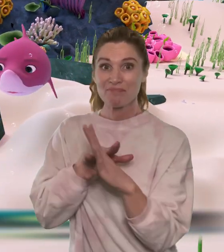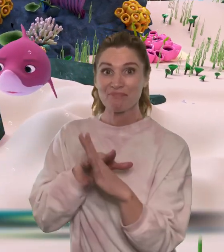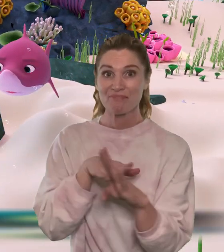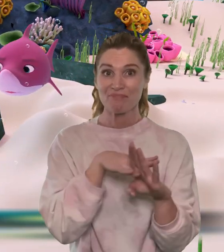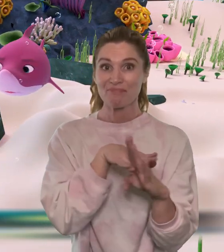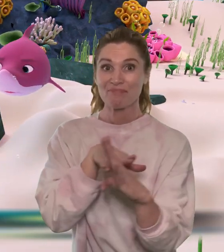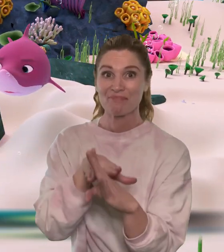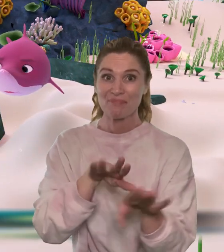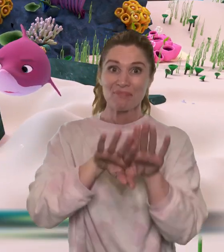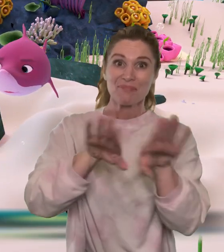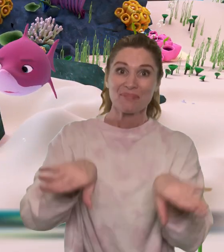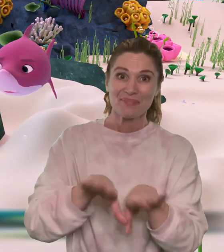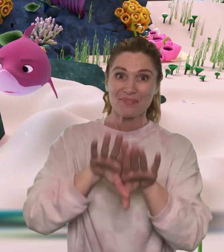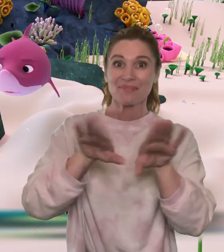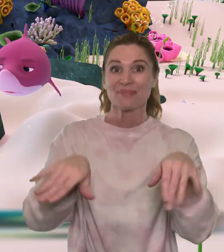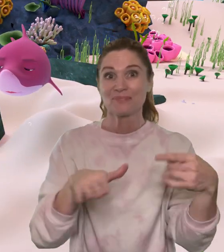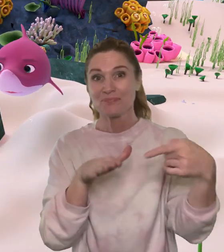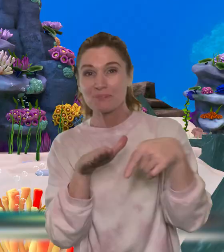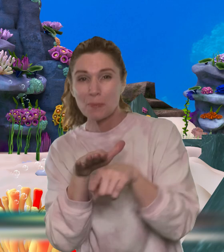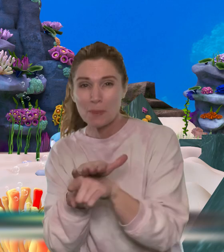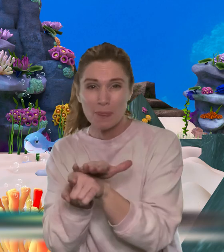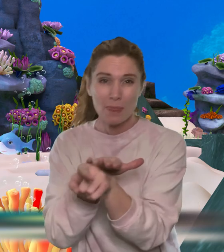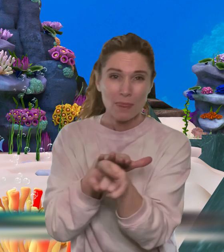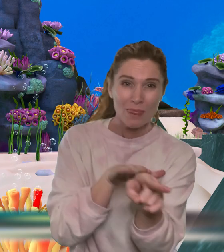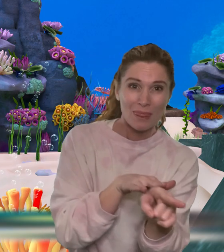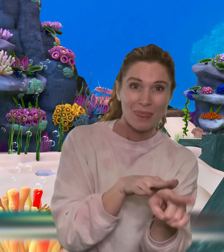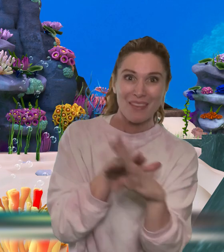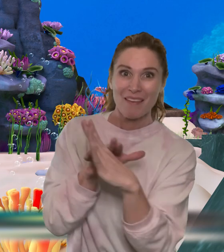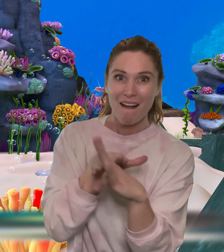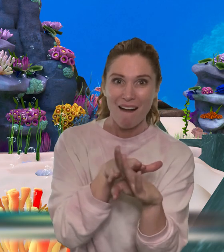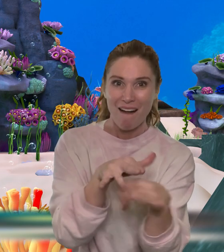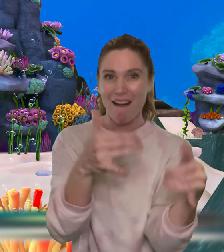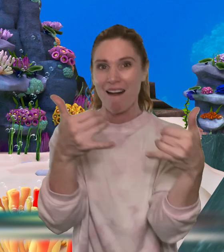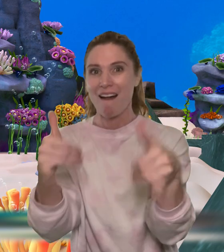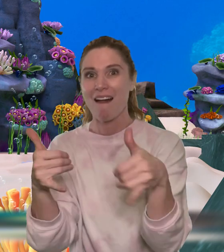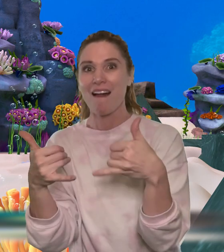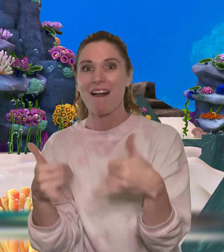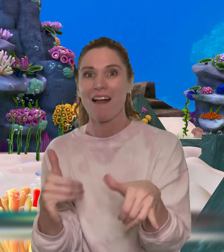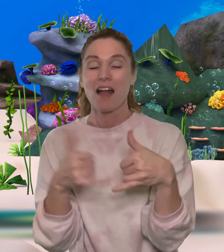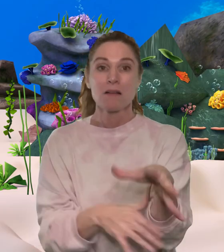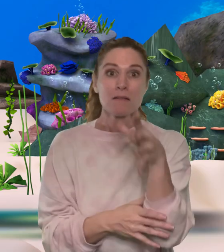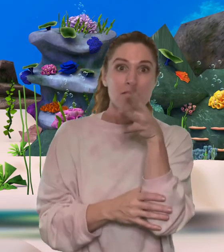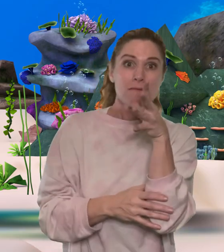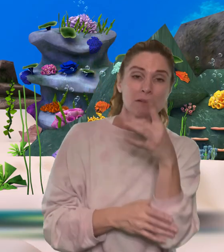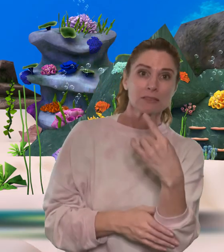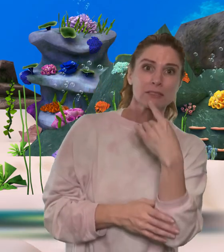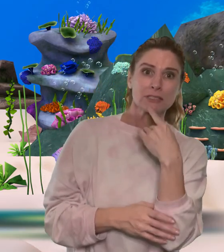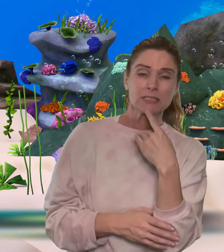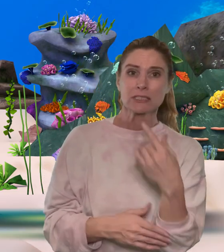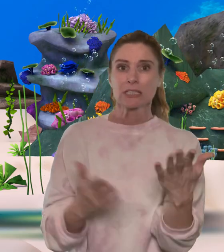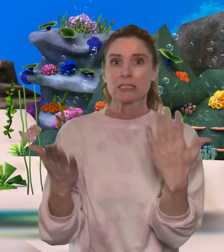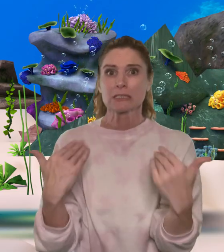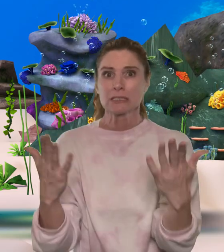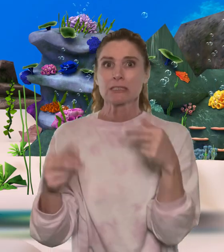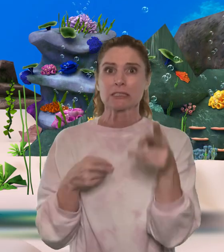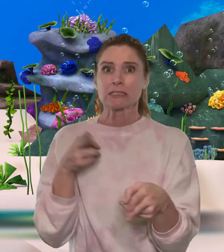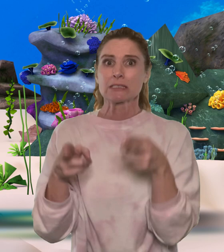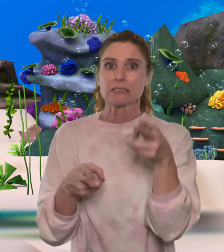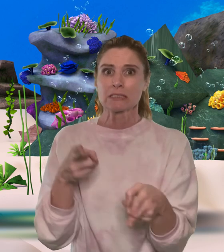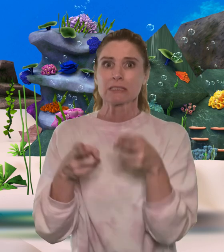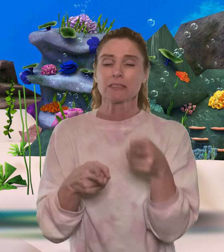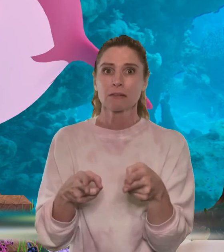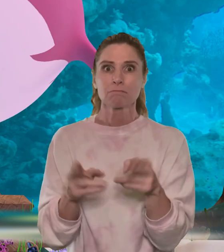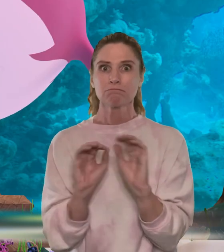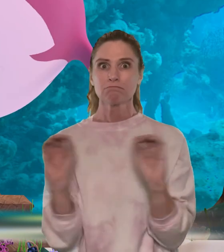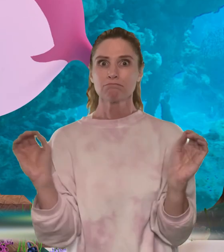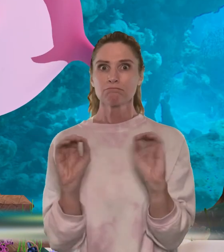One little shark went swimming one day down in the bay where all the sharks play. Mommy shark said, "Quick, come